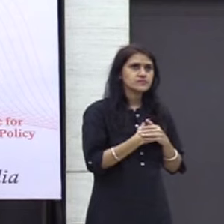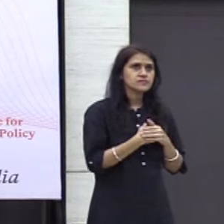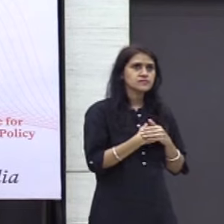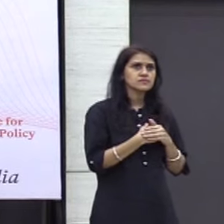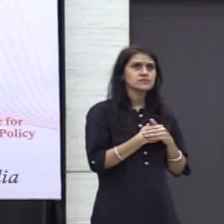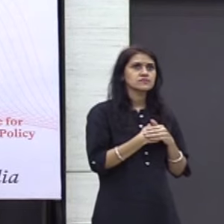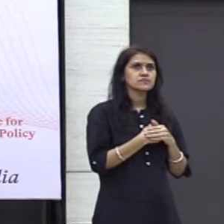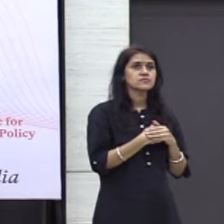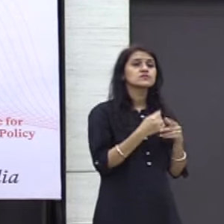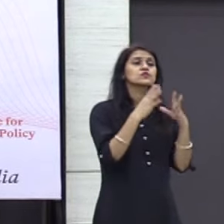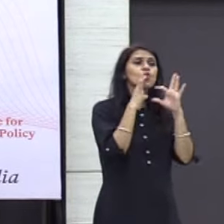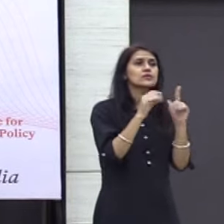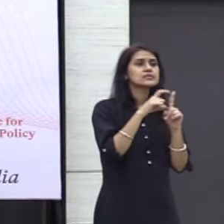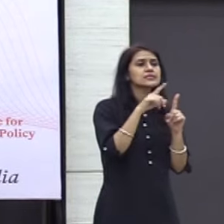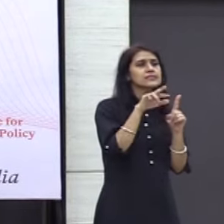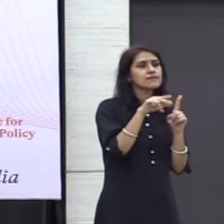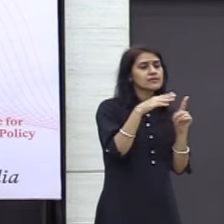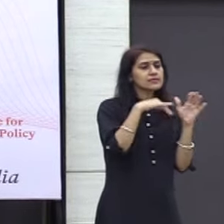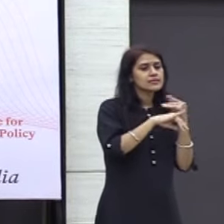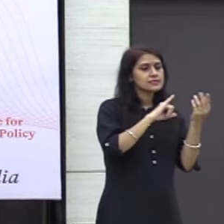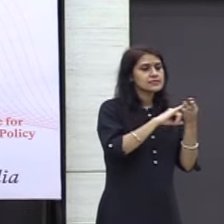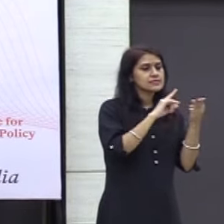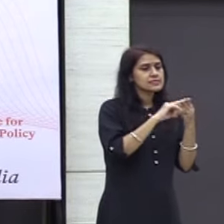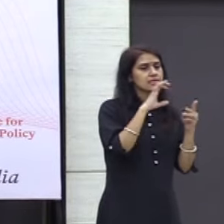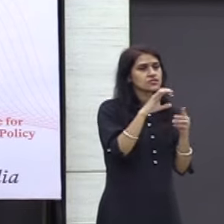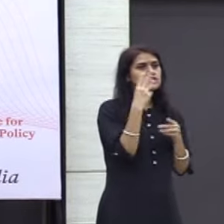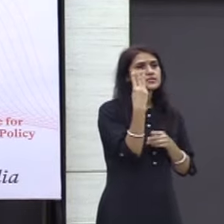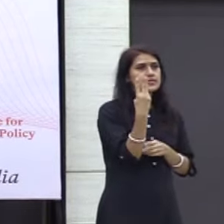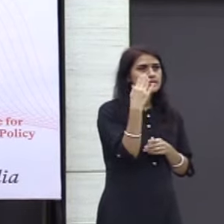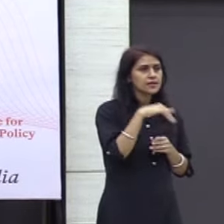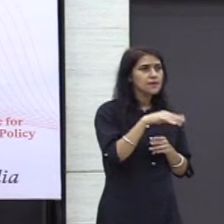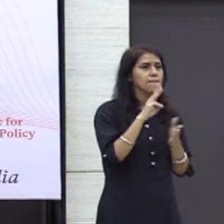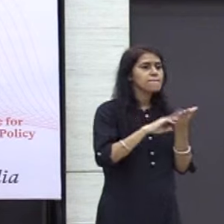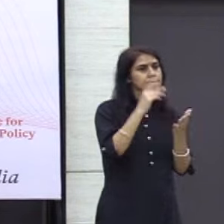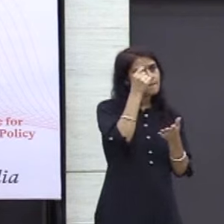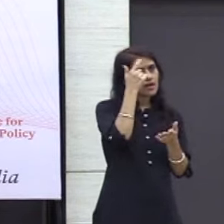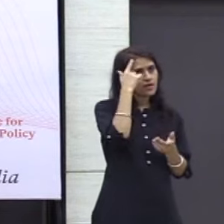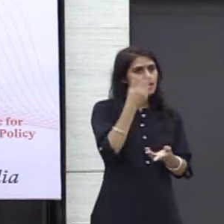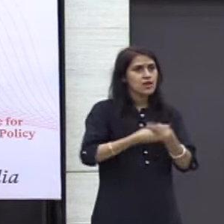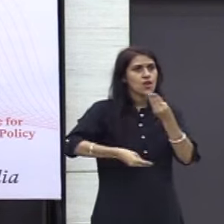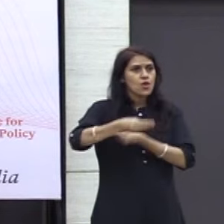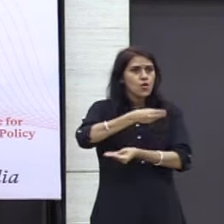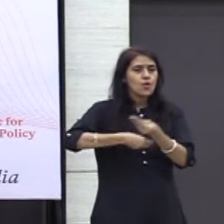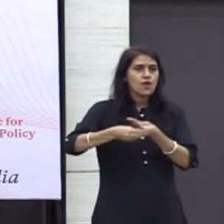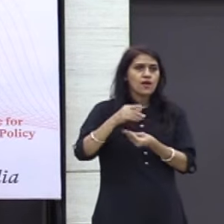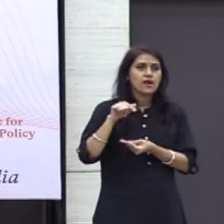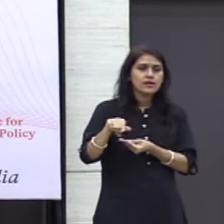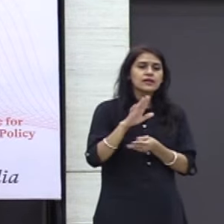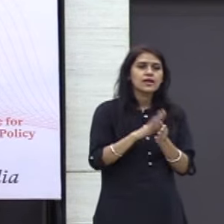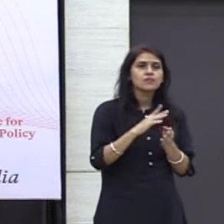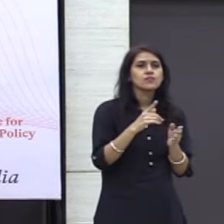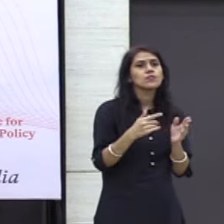The original definition under Section 3 of the Money Laundering Act was that if proceeds of